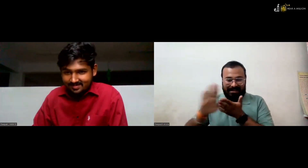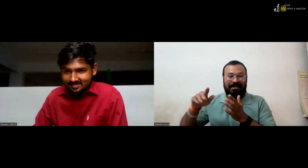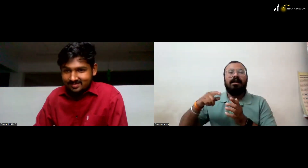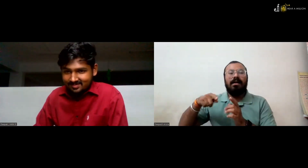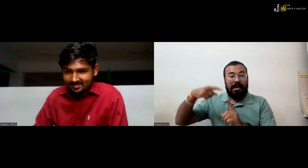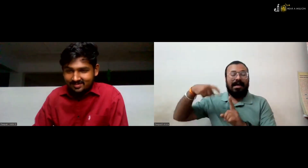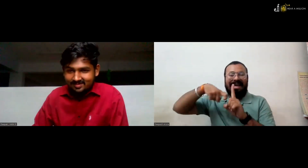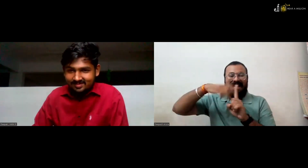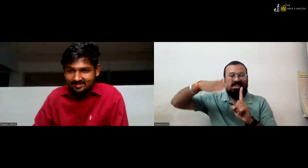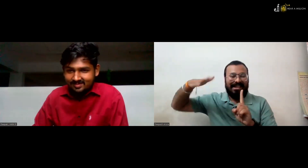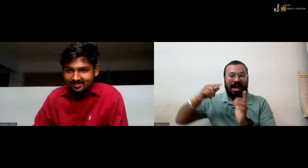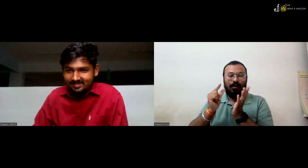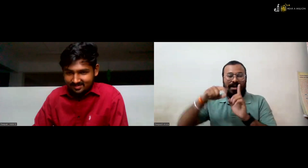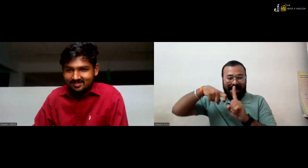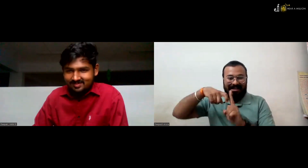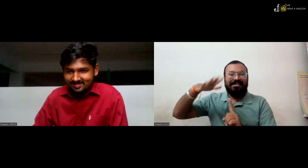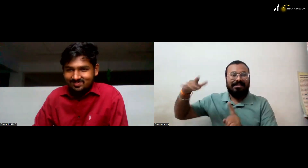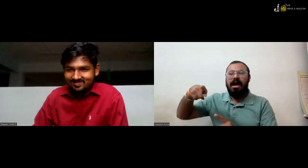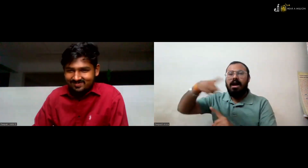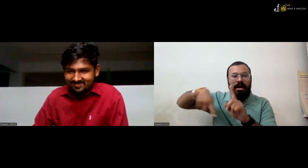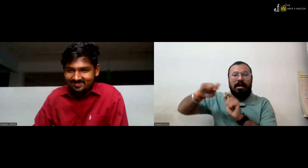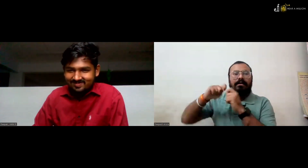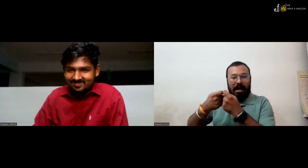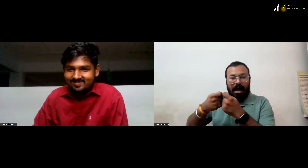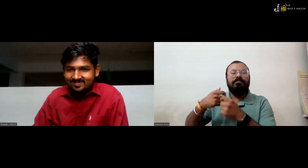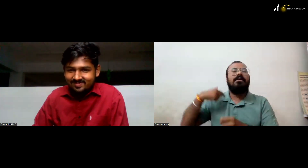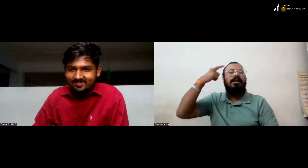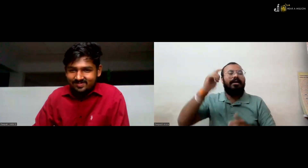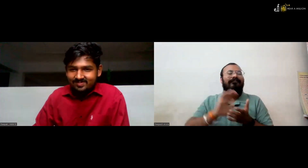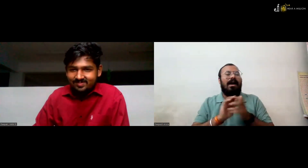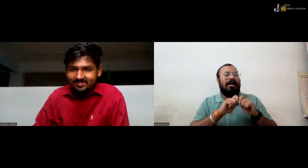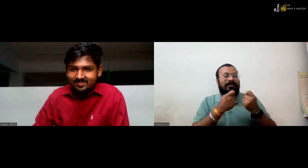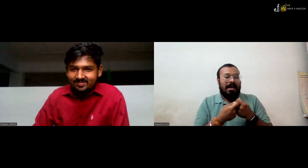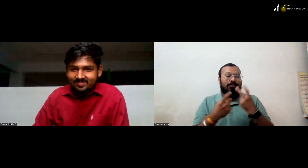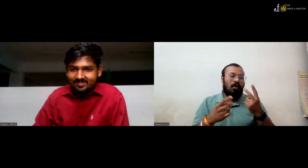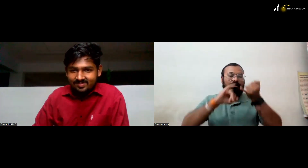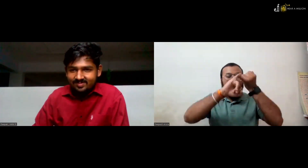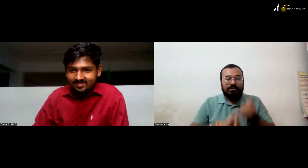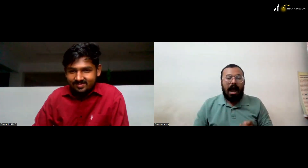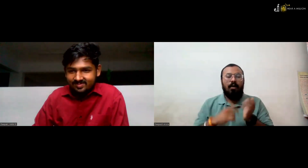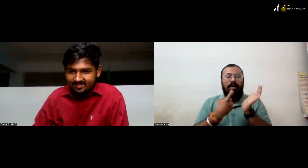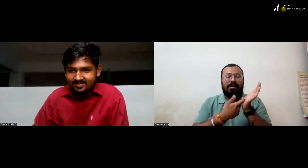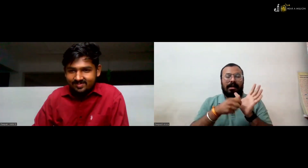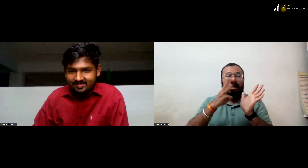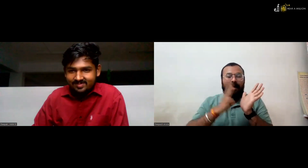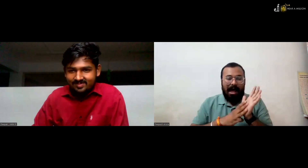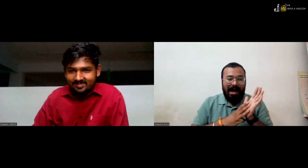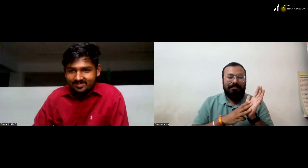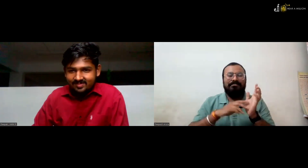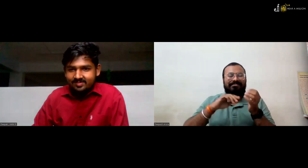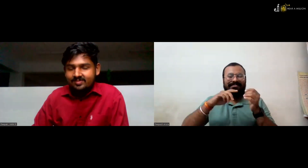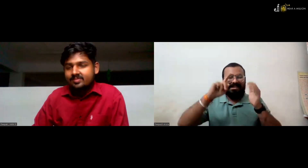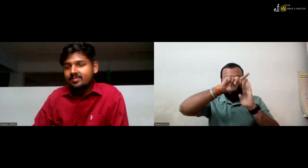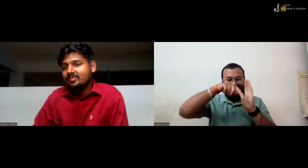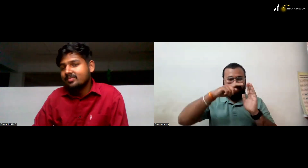like we went Kedarnath, okay, which is in Uttarakhand, and we went with the people,